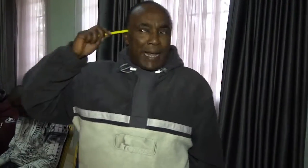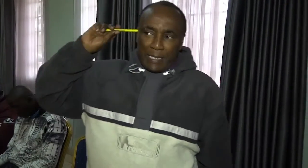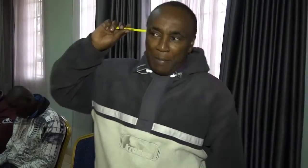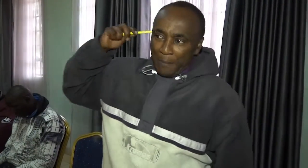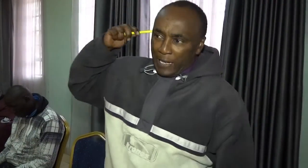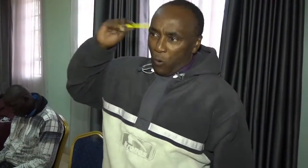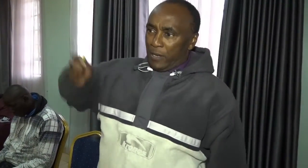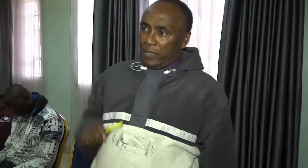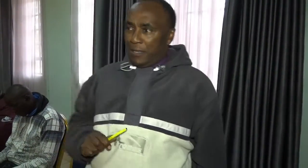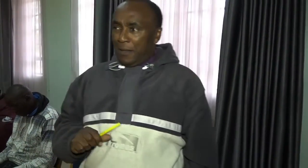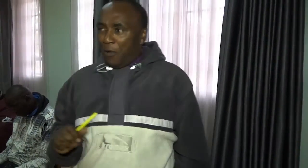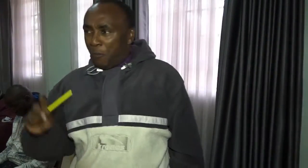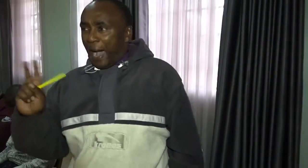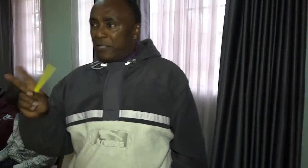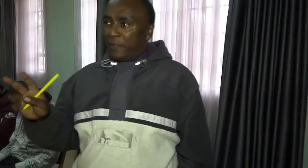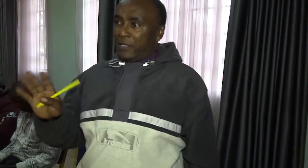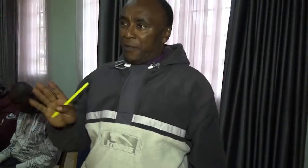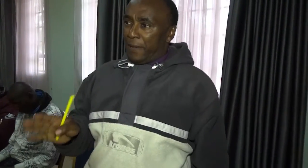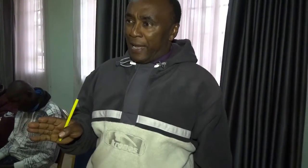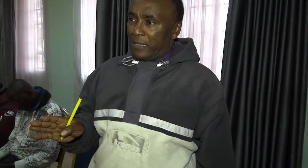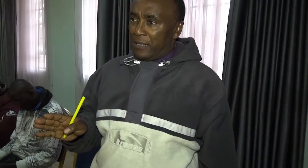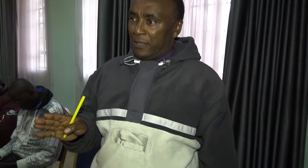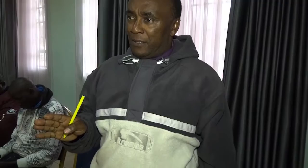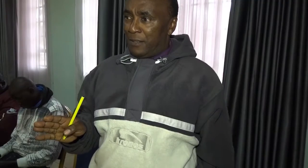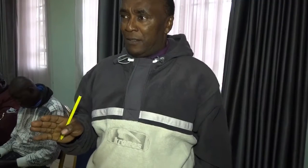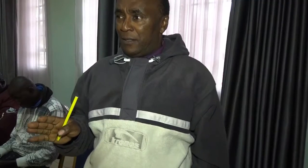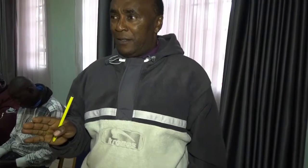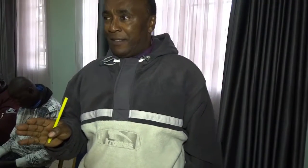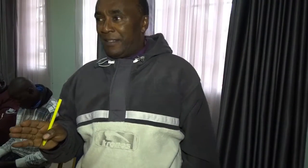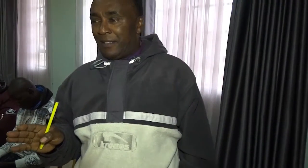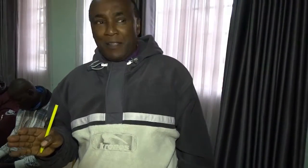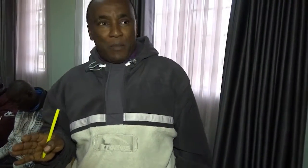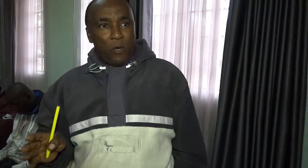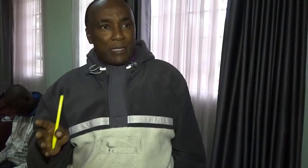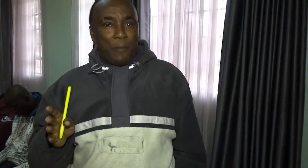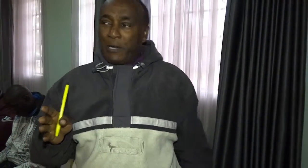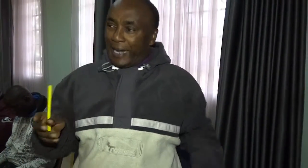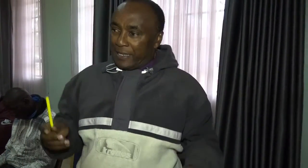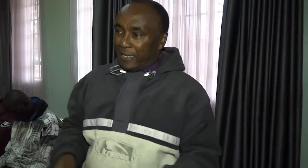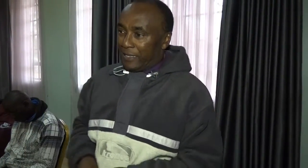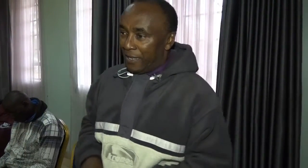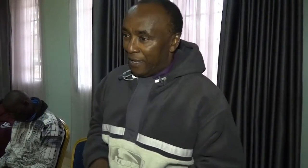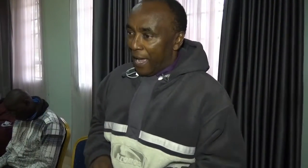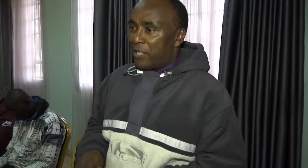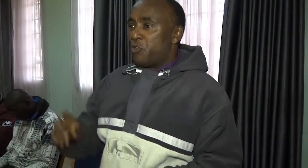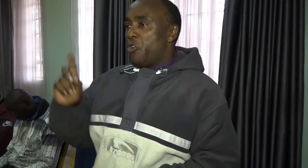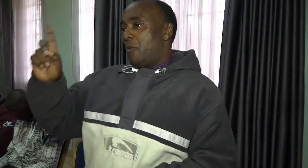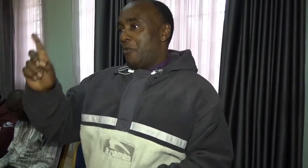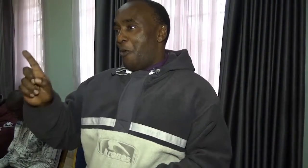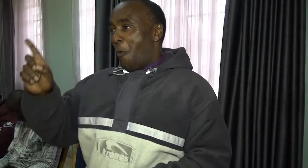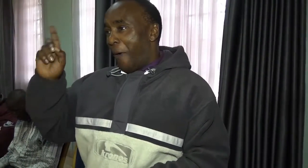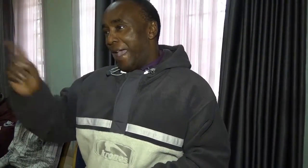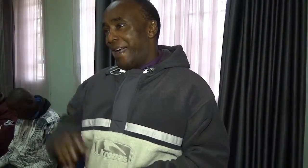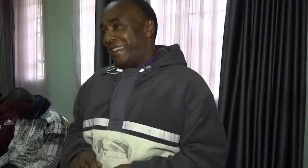Whatever went in my mind was, birds of the same feathers. Because I'm on crutches, I should